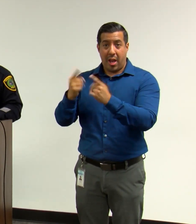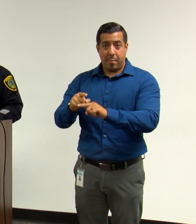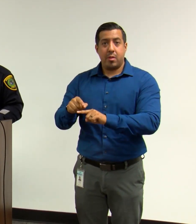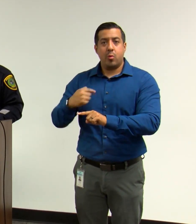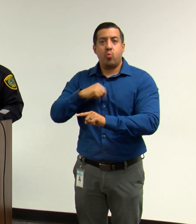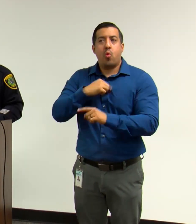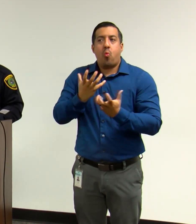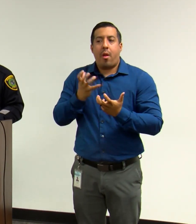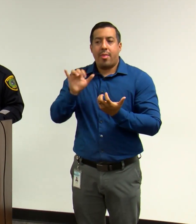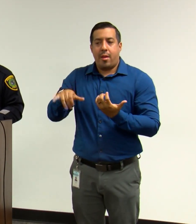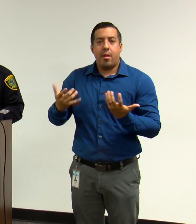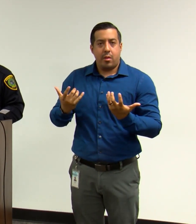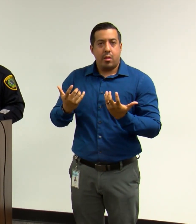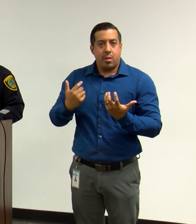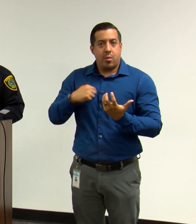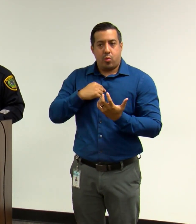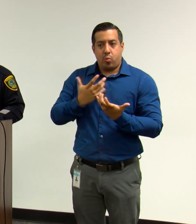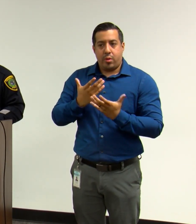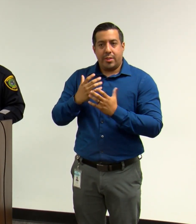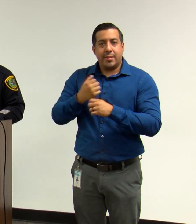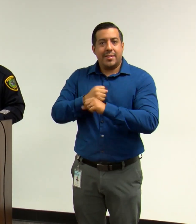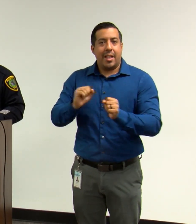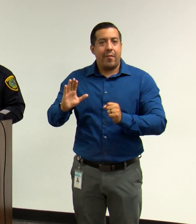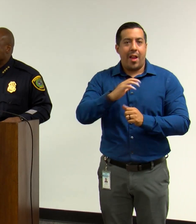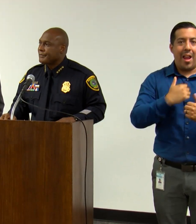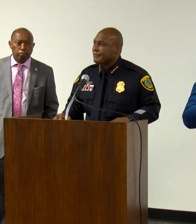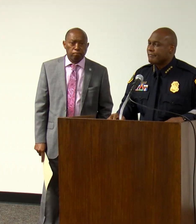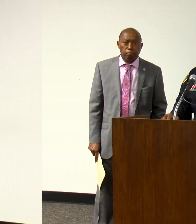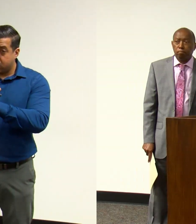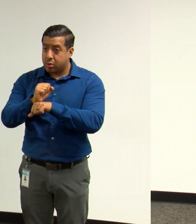that's what we want to do. The sanctity of life is the most important thing.